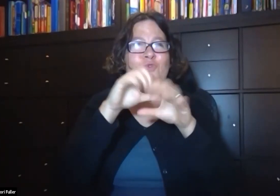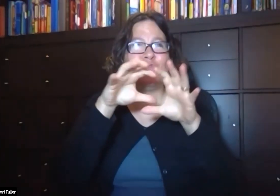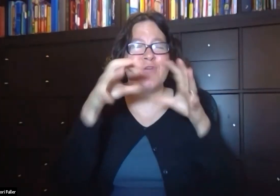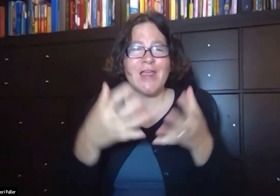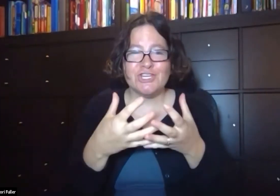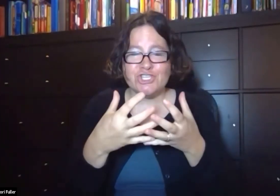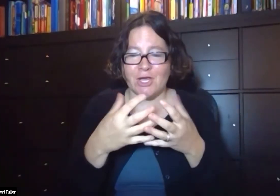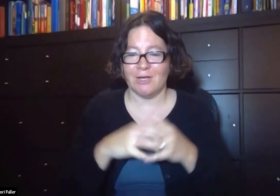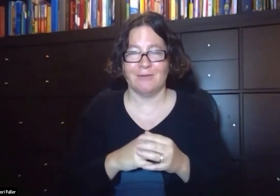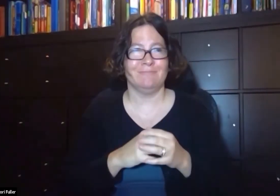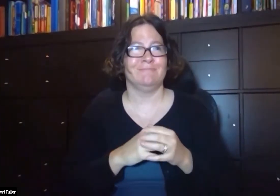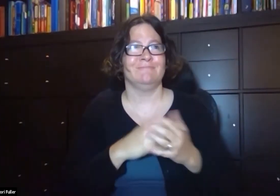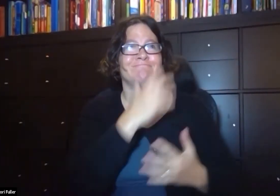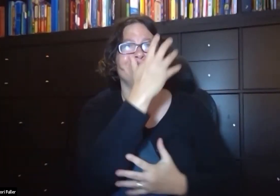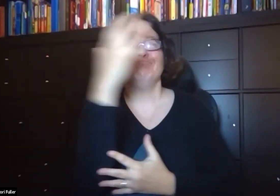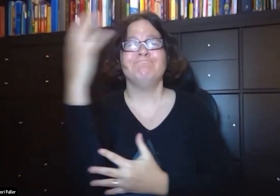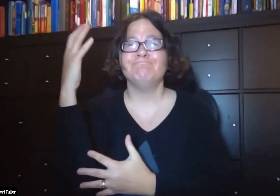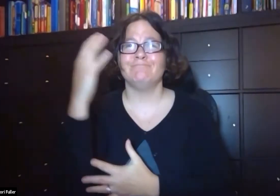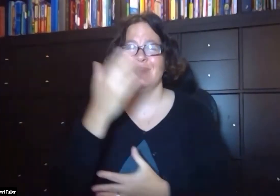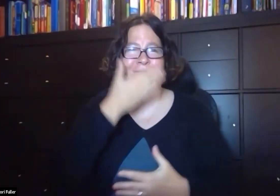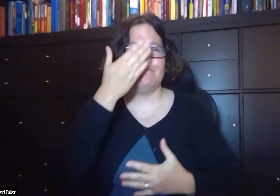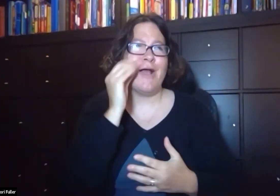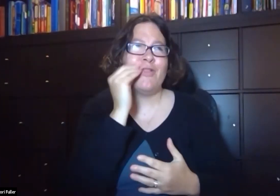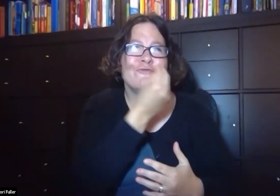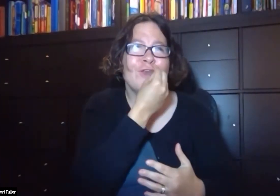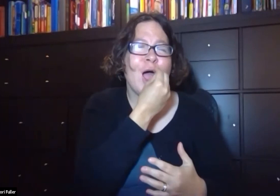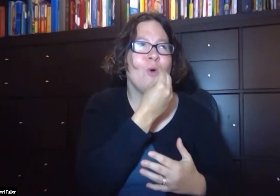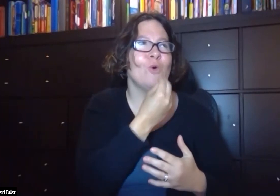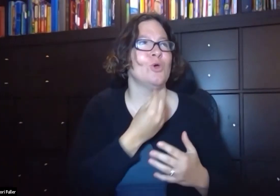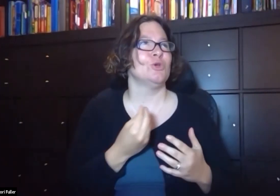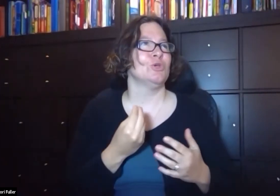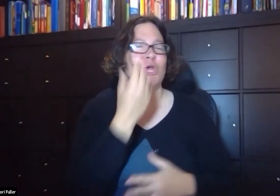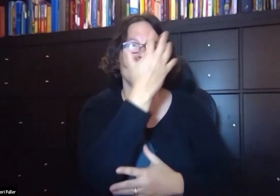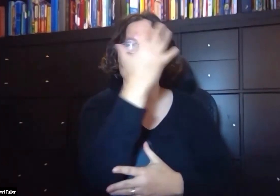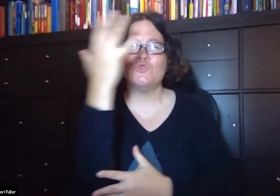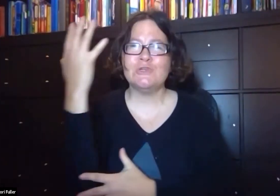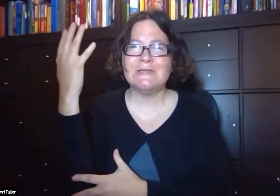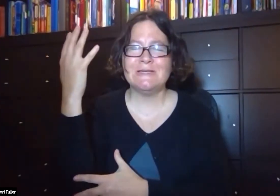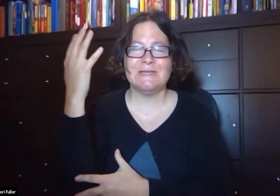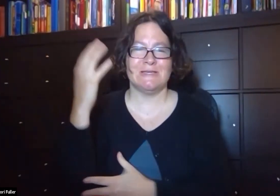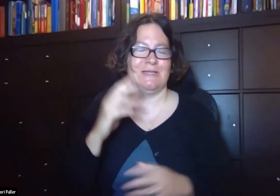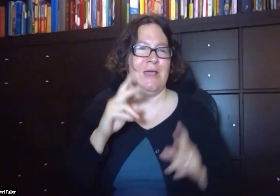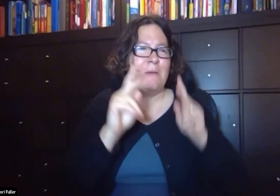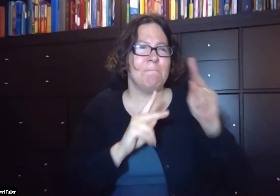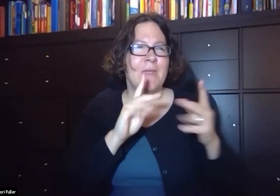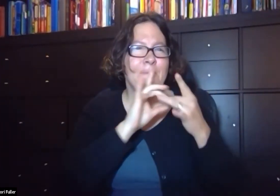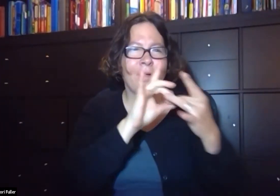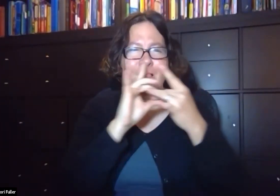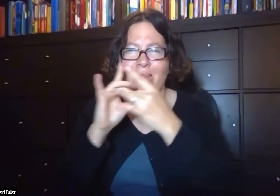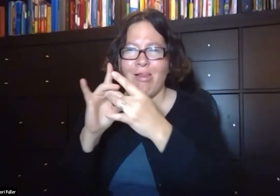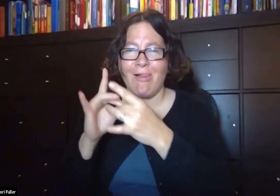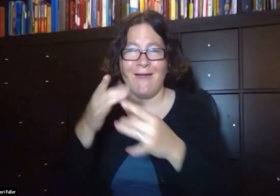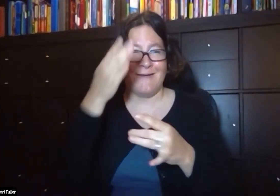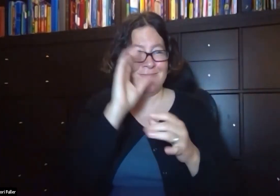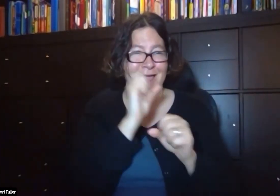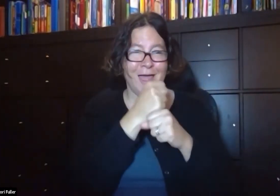that we take the time to create or to enjoy and to appreciate God's creation, to